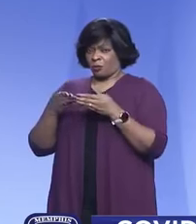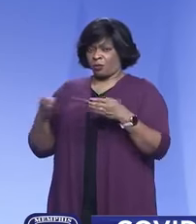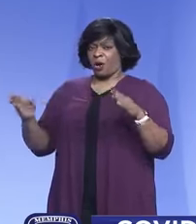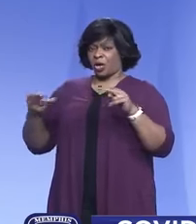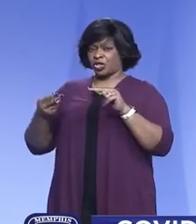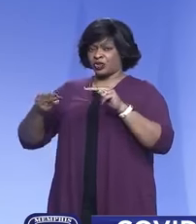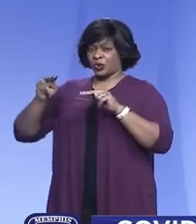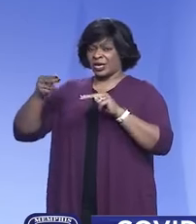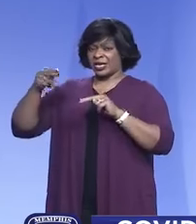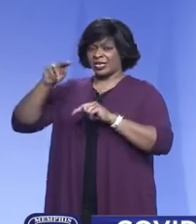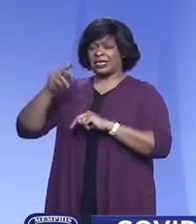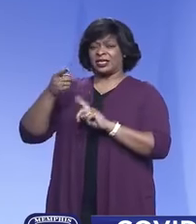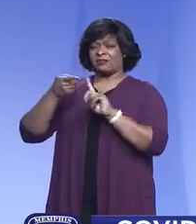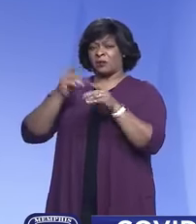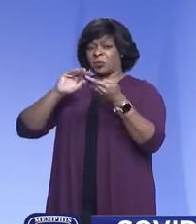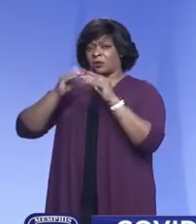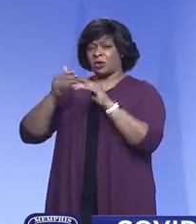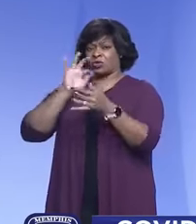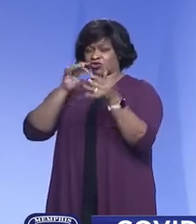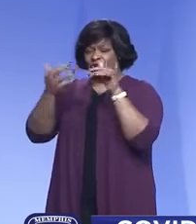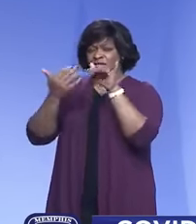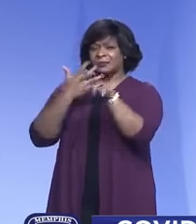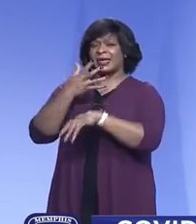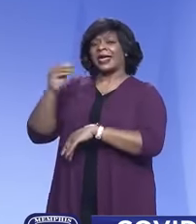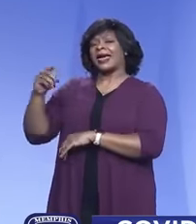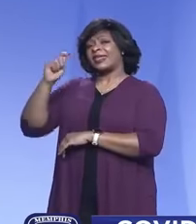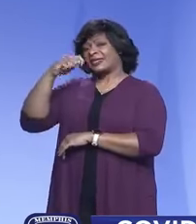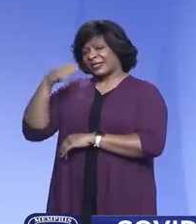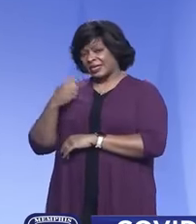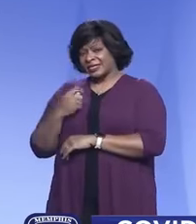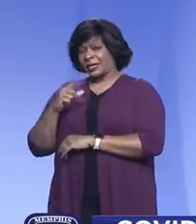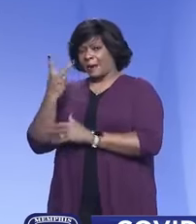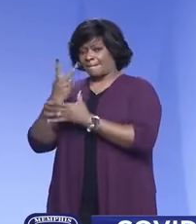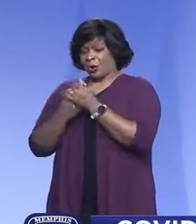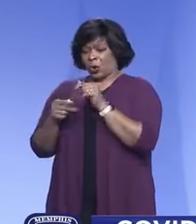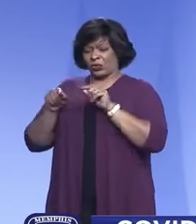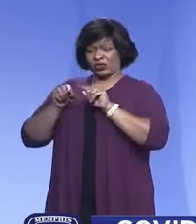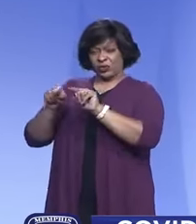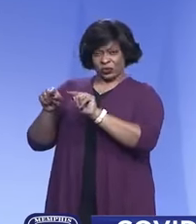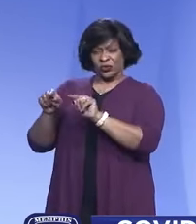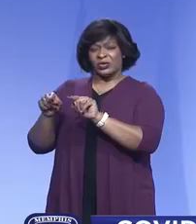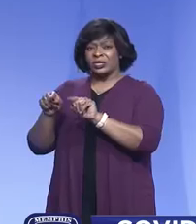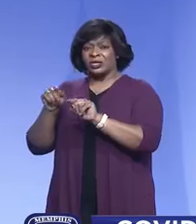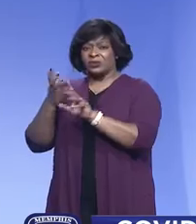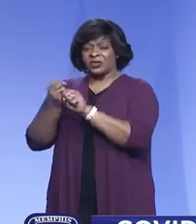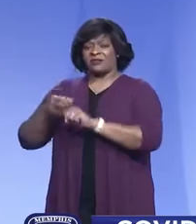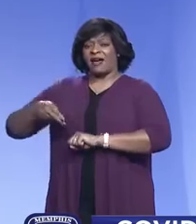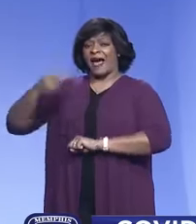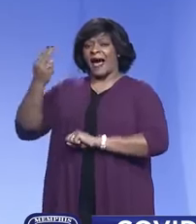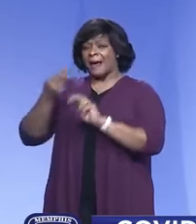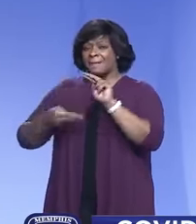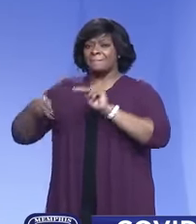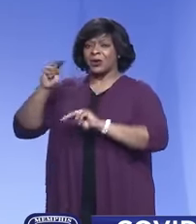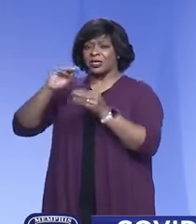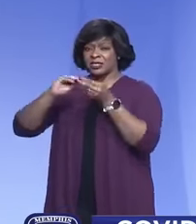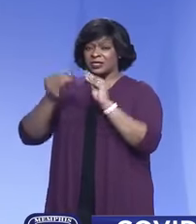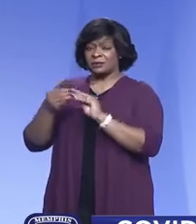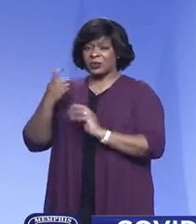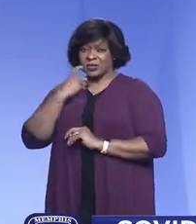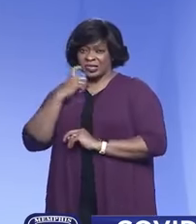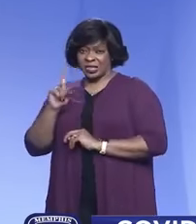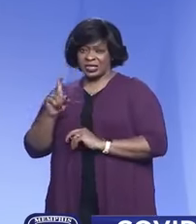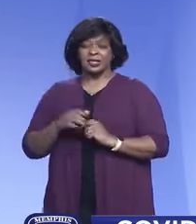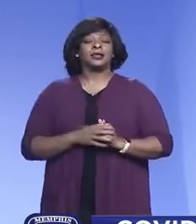what we're seeing? Is it community transmission and the testing is a little bit of both as we're seeing the high marks in recent days? So